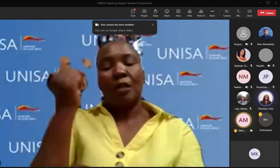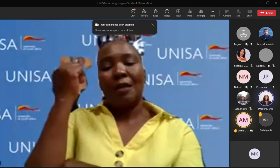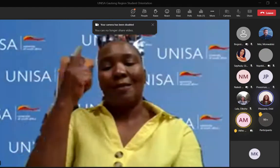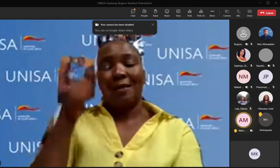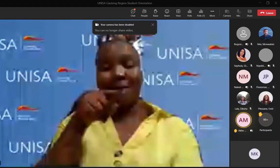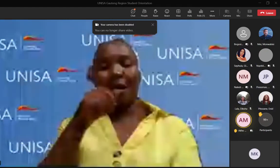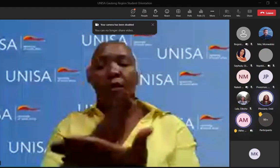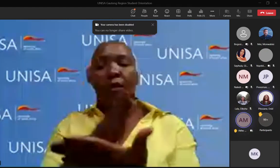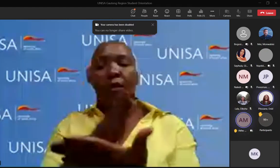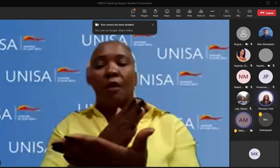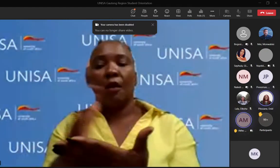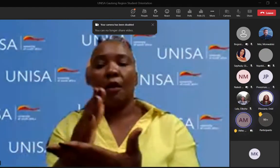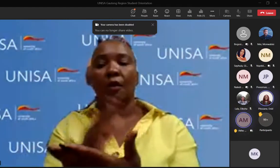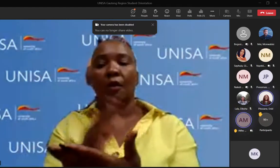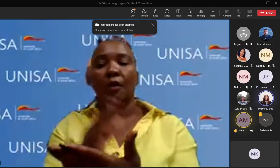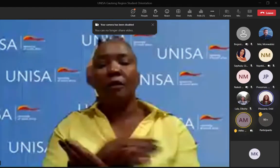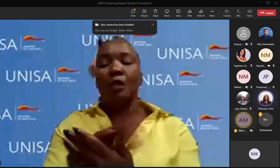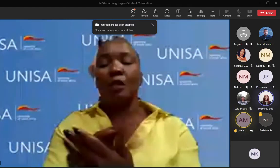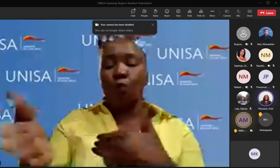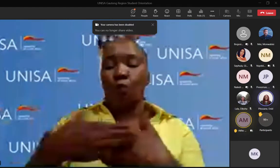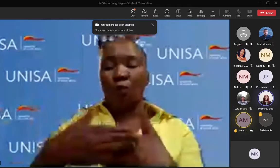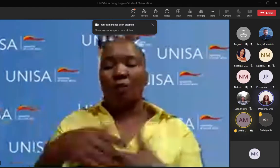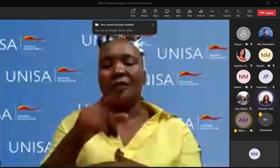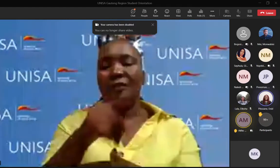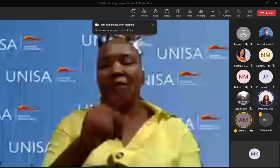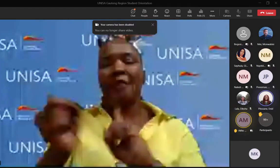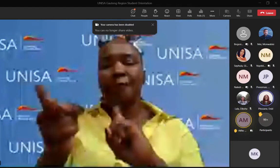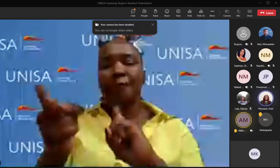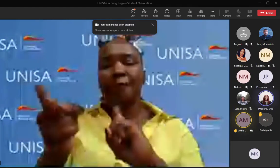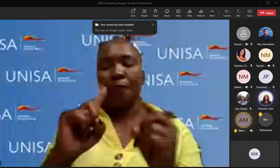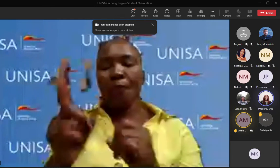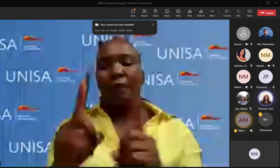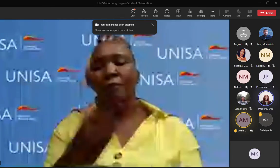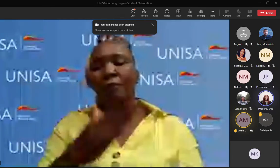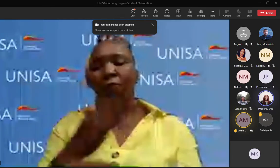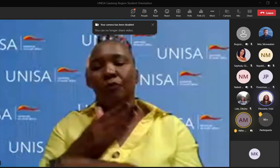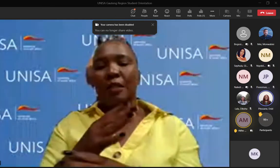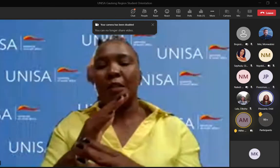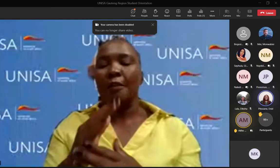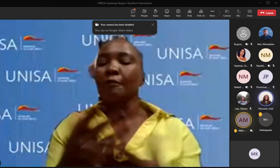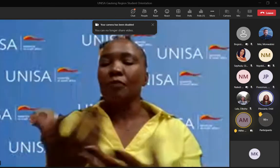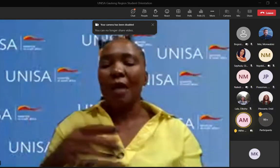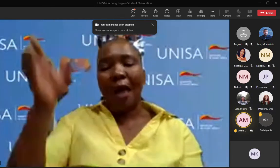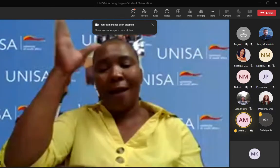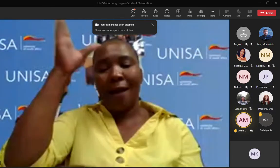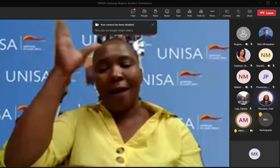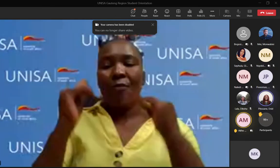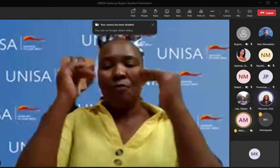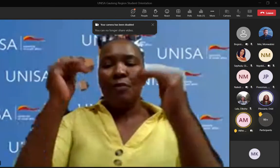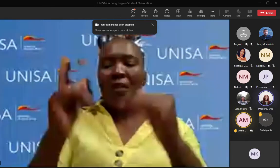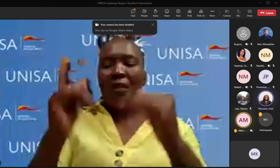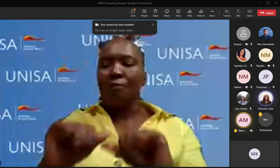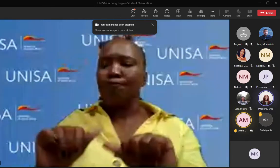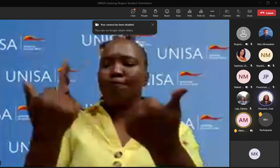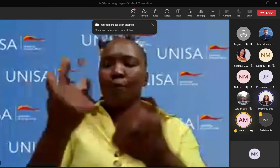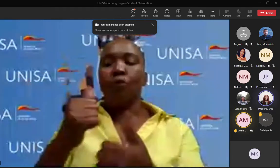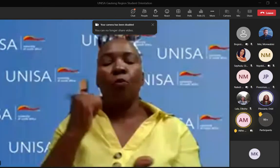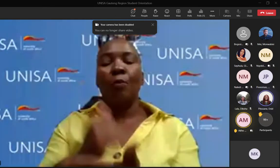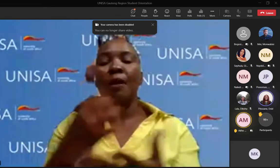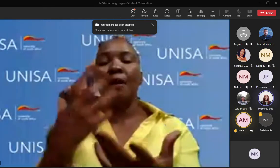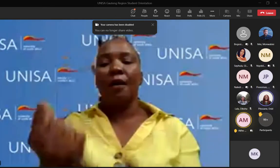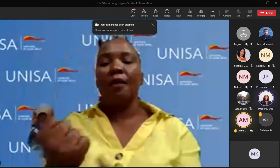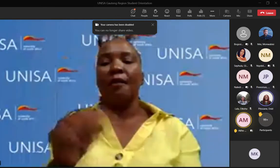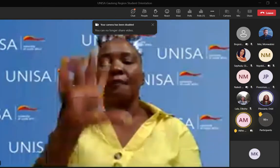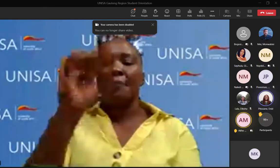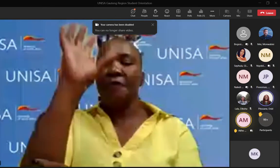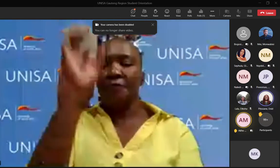I am just in closing speaks about to entrench the principle of academic excellence and you must have a 50